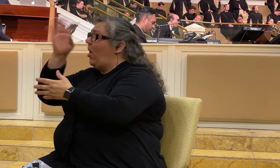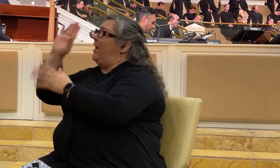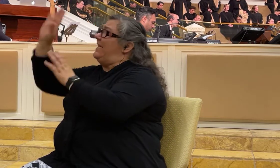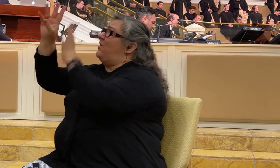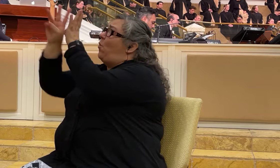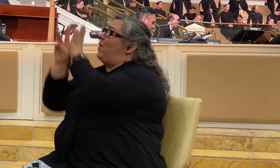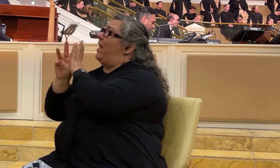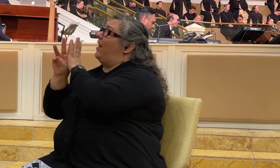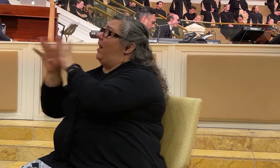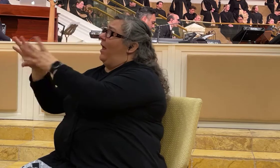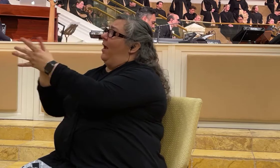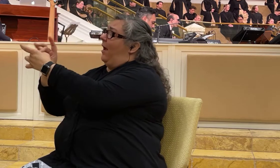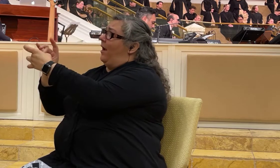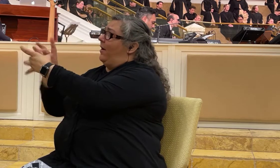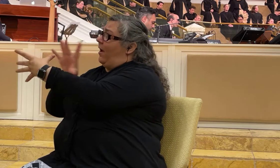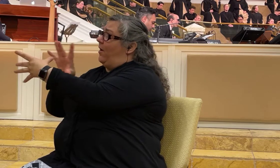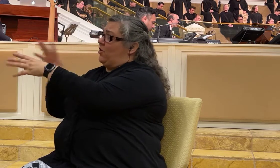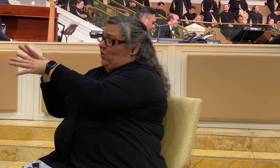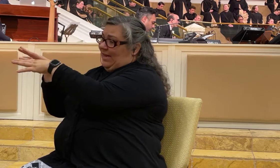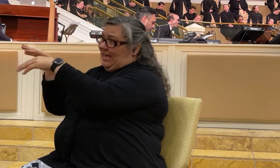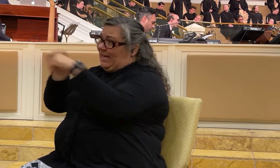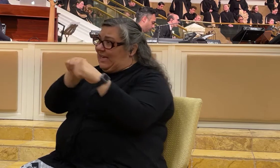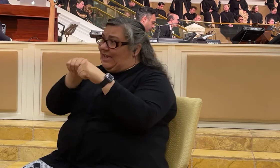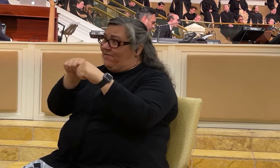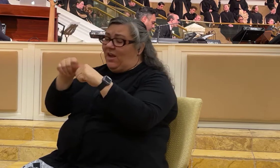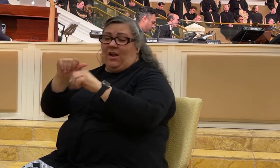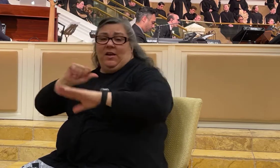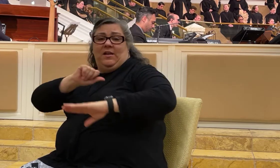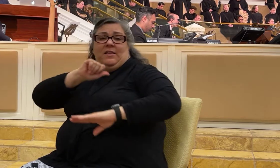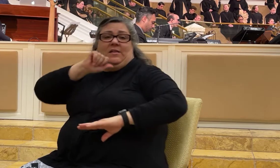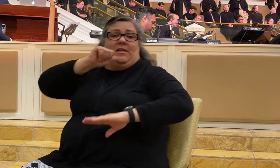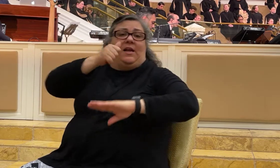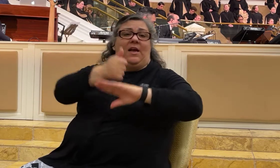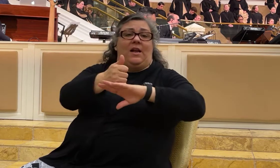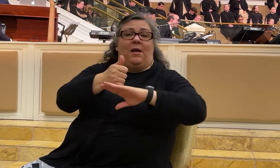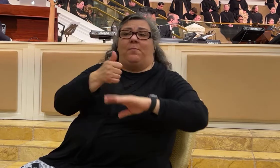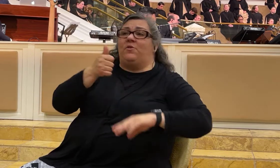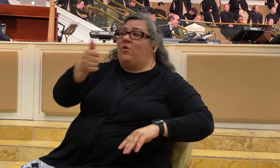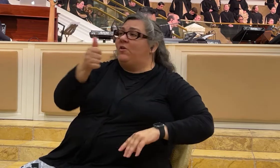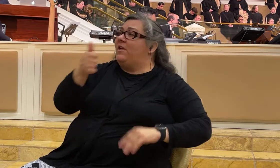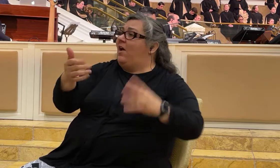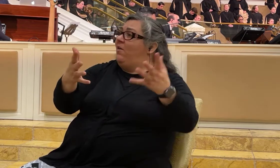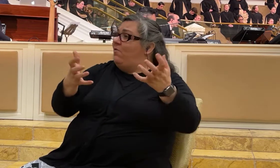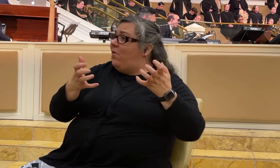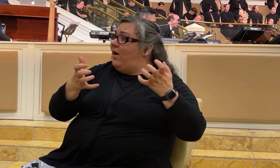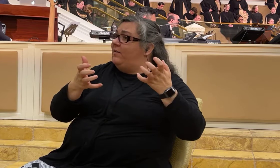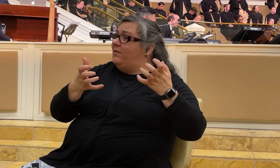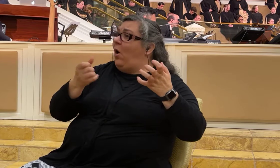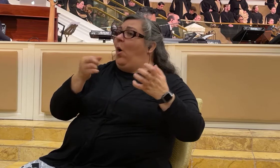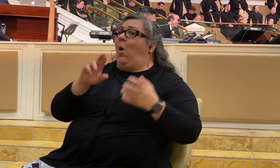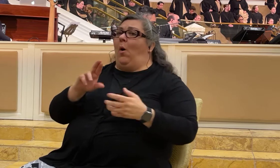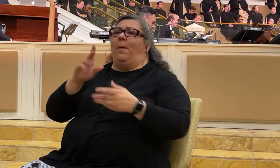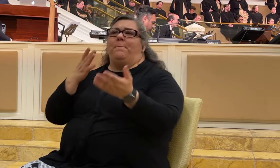put together, constructed for you, when you leave that in a fit of